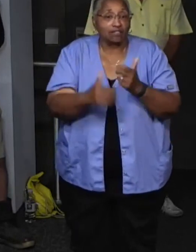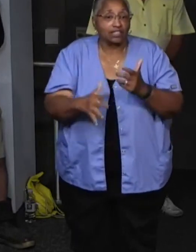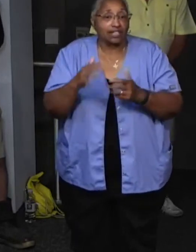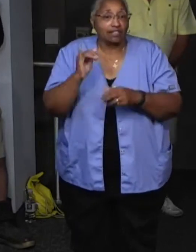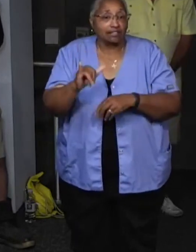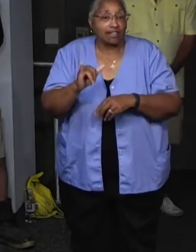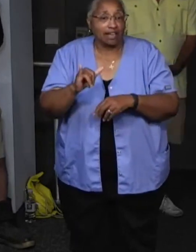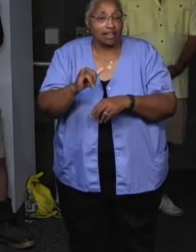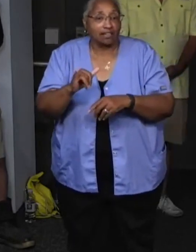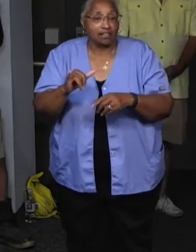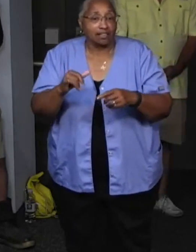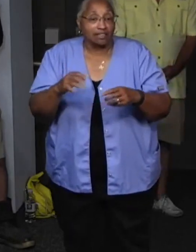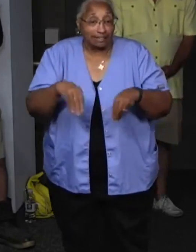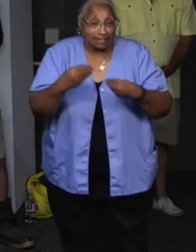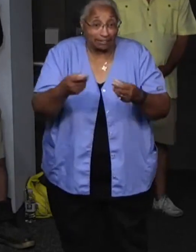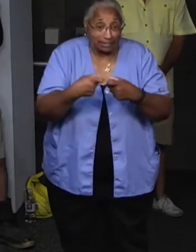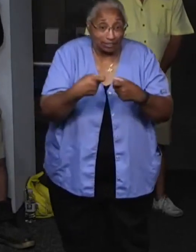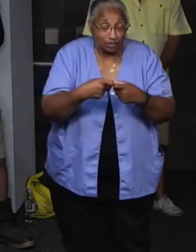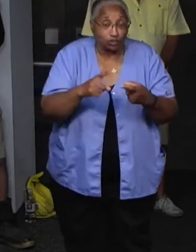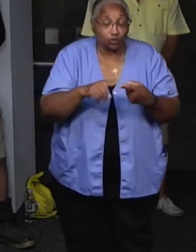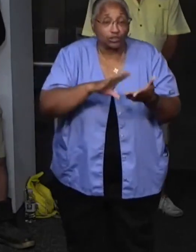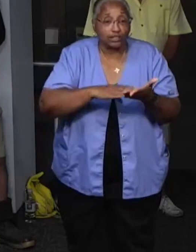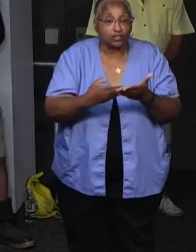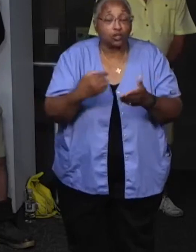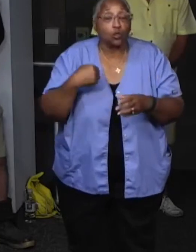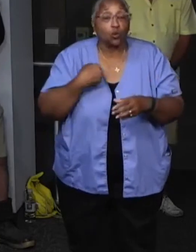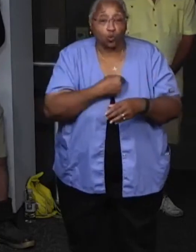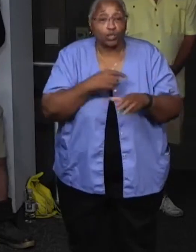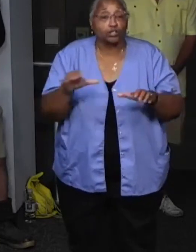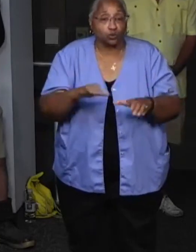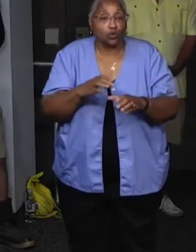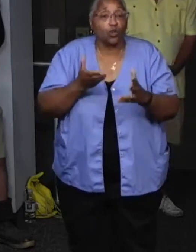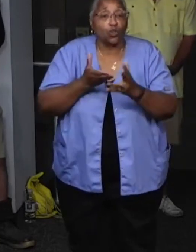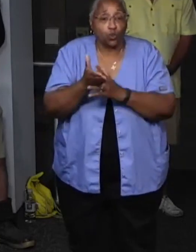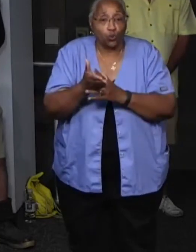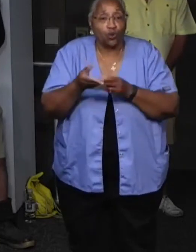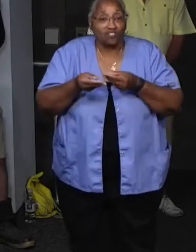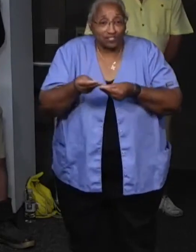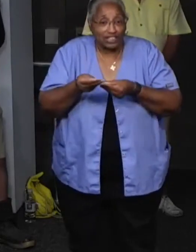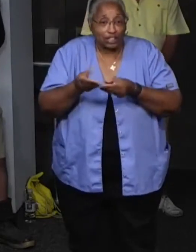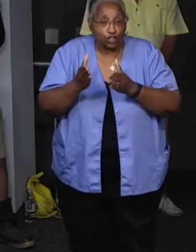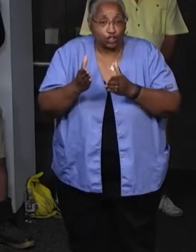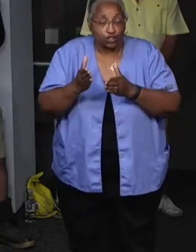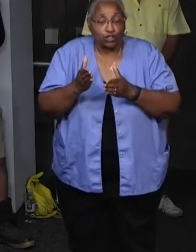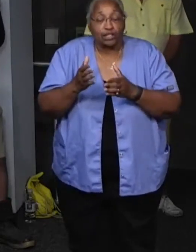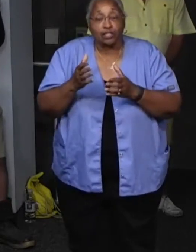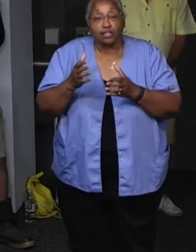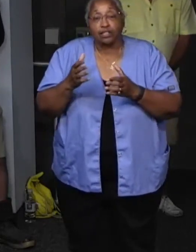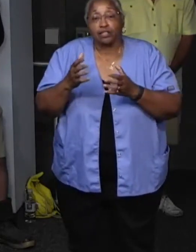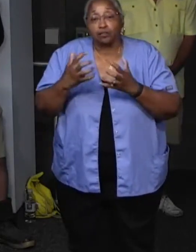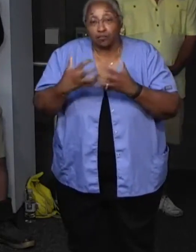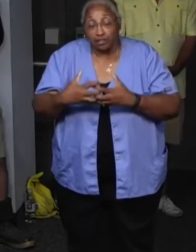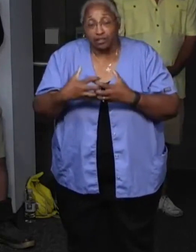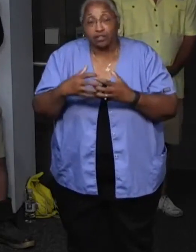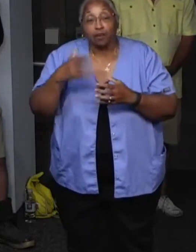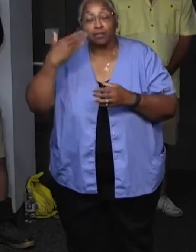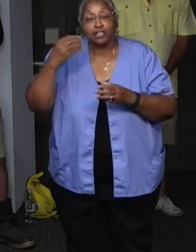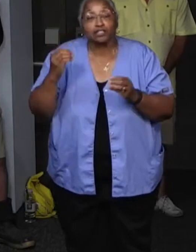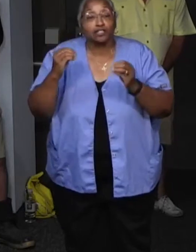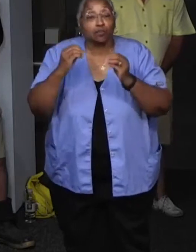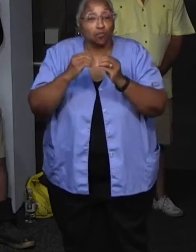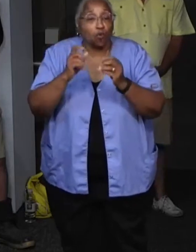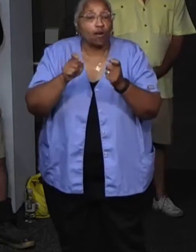controlled by that breaker. So that's what we're doing. We're doing it by feeder. And the reason we're doing that is it's for more accuracy. It takes the guessing